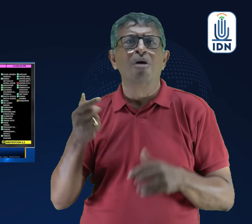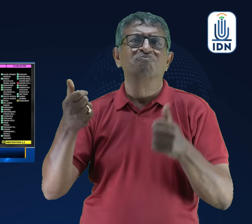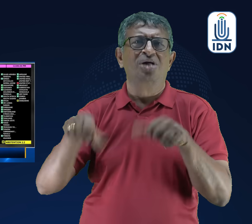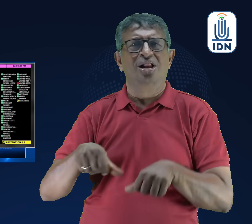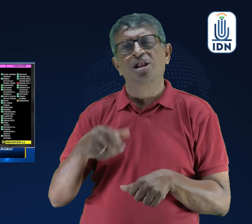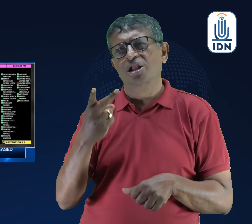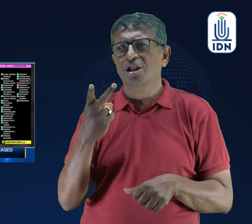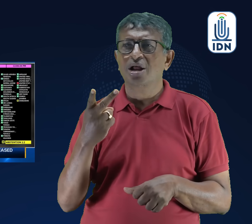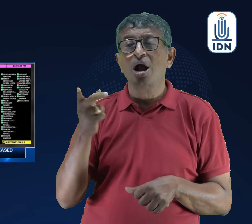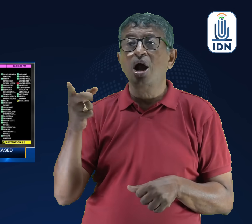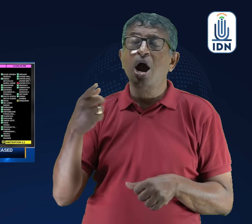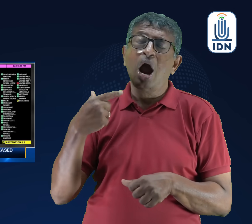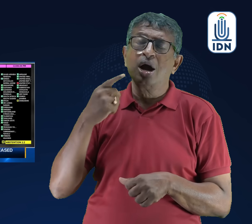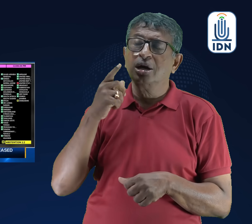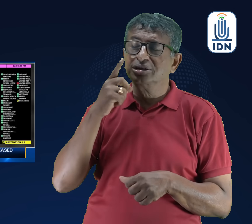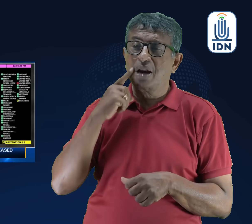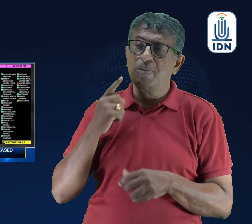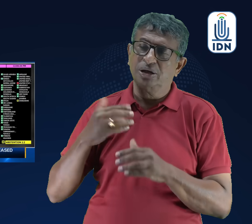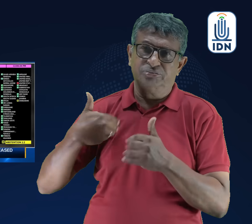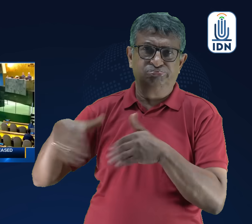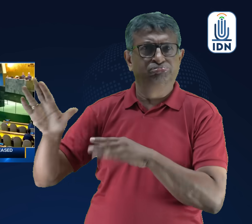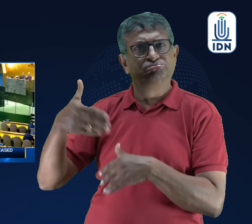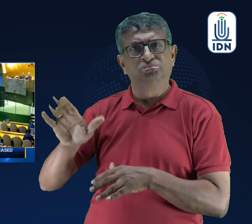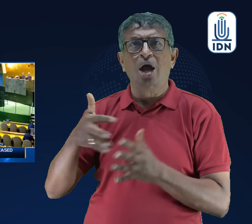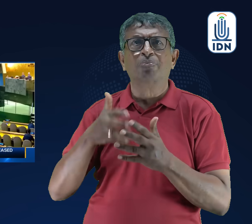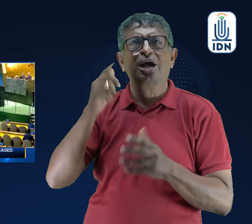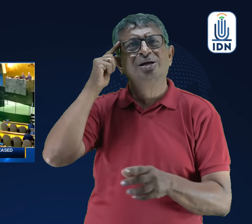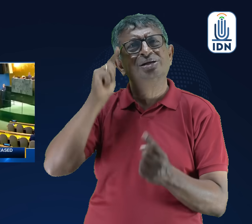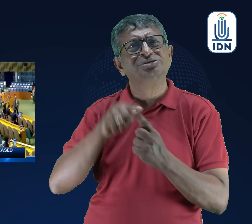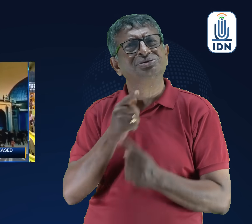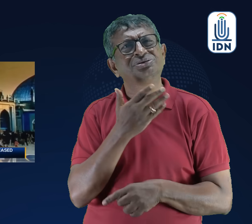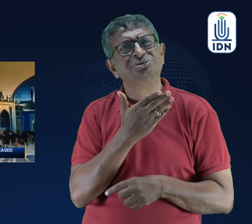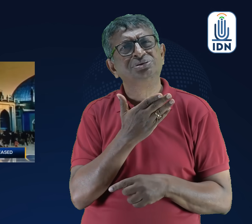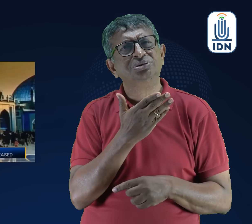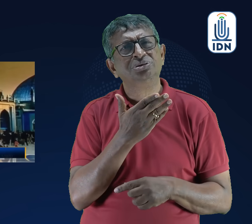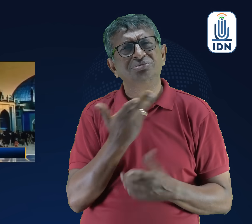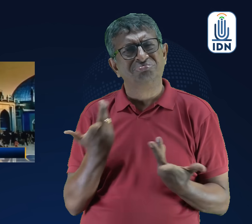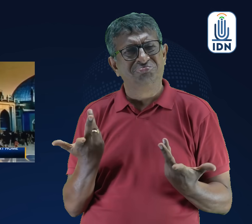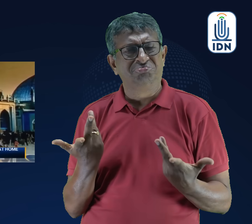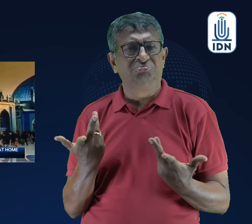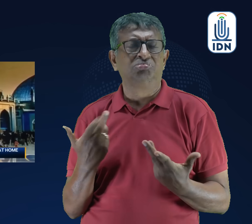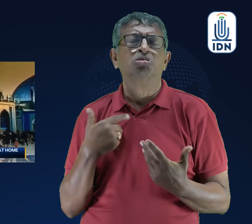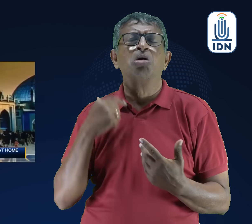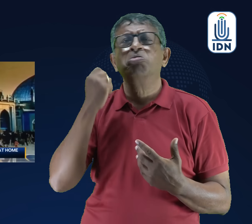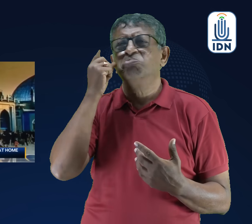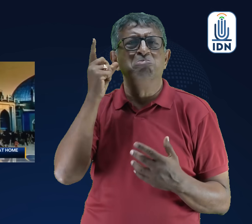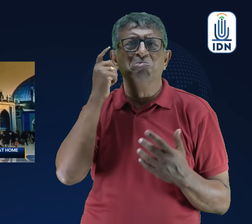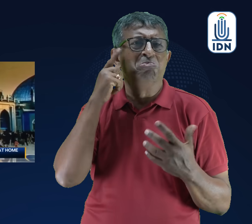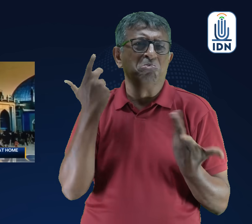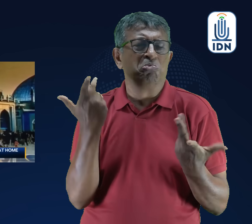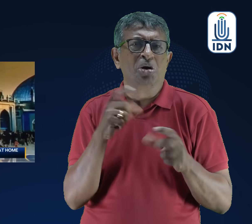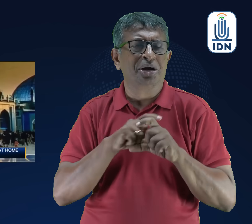they voted for the Taliban. But for the moment, let's focus only on India's policy change. This is not a sudden U-turn. It was certainly in the making for a long